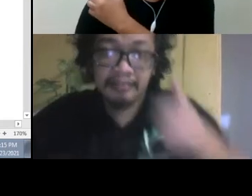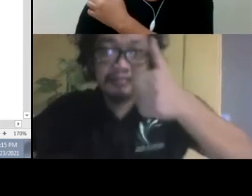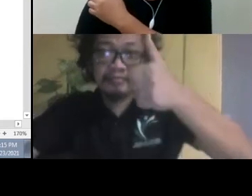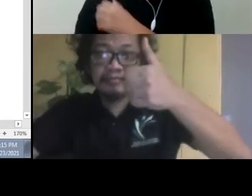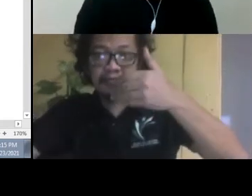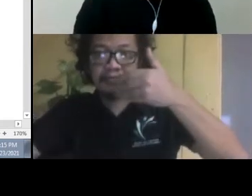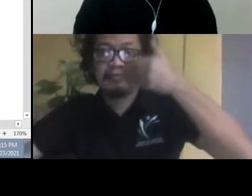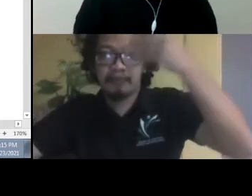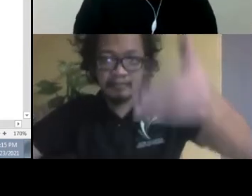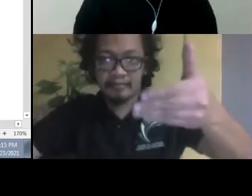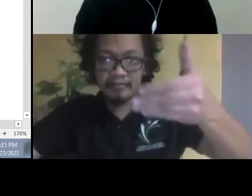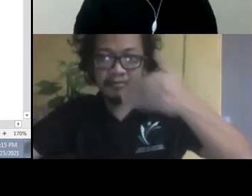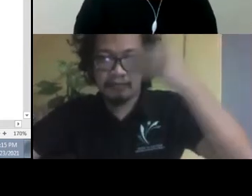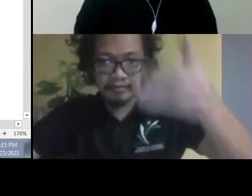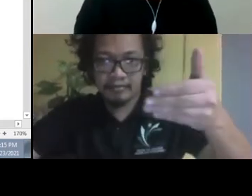I see. Okay.